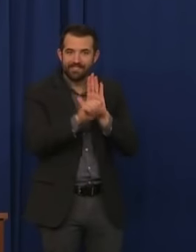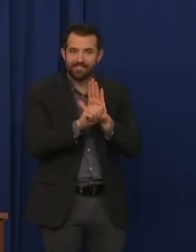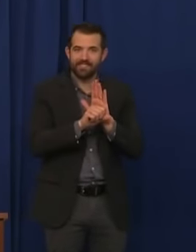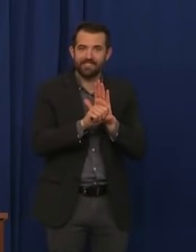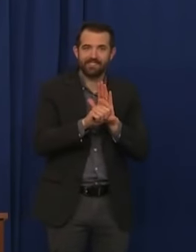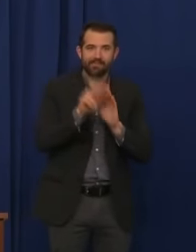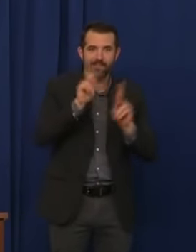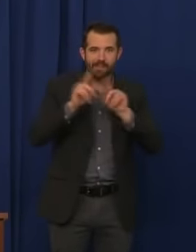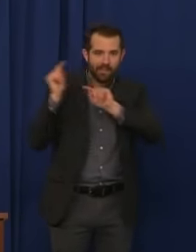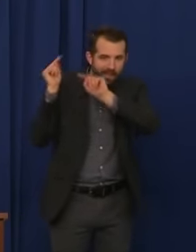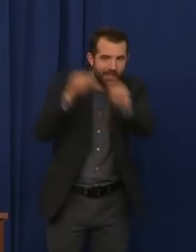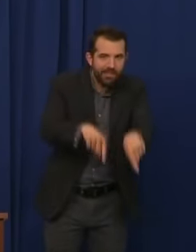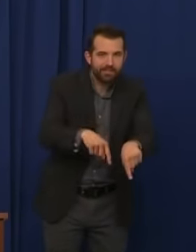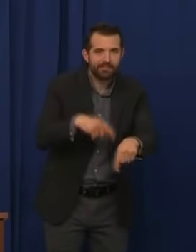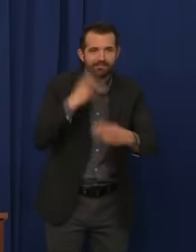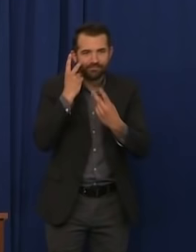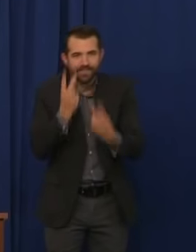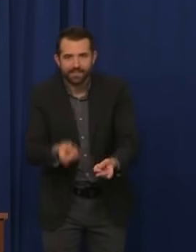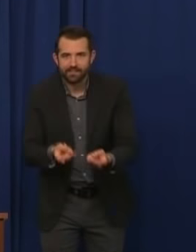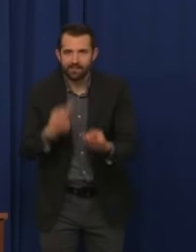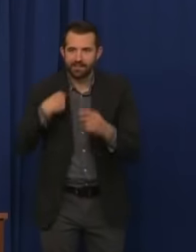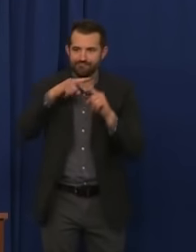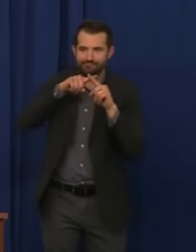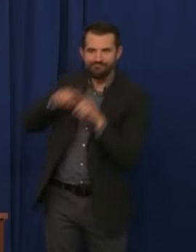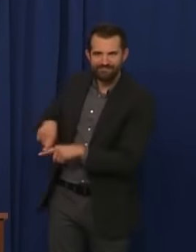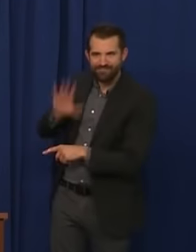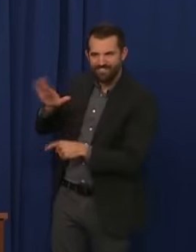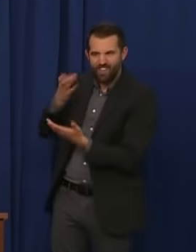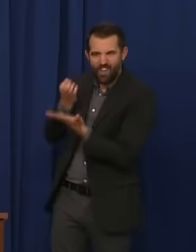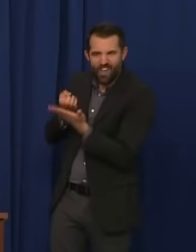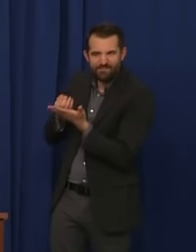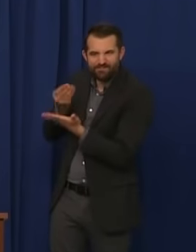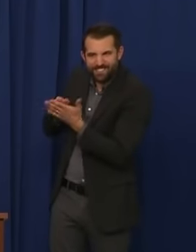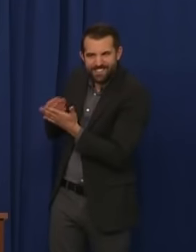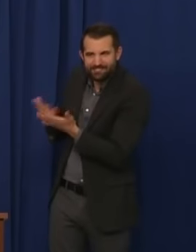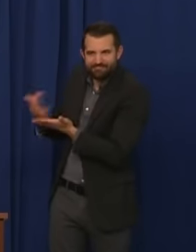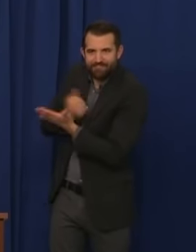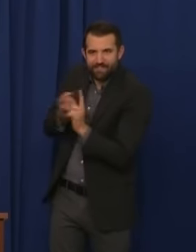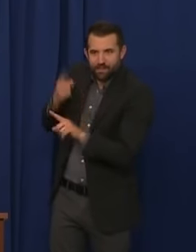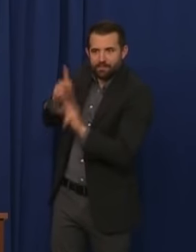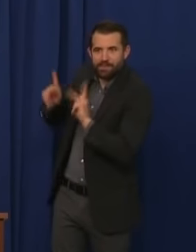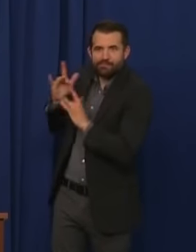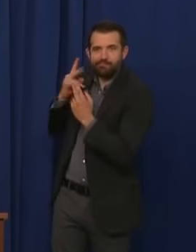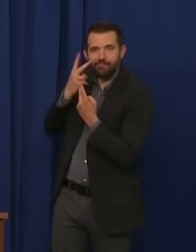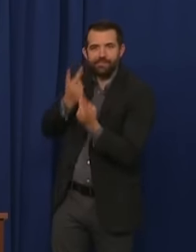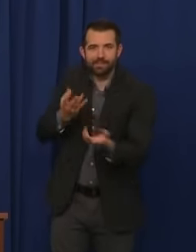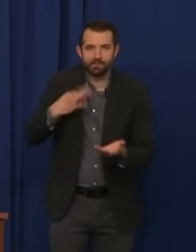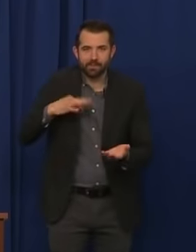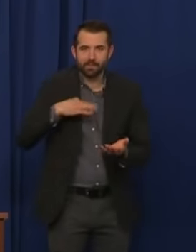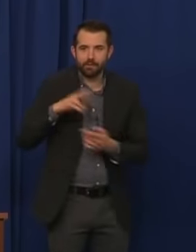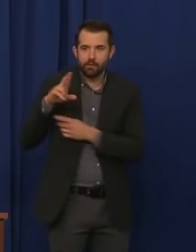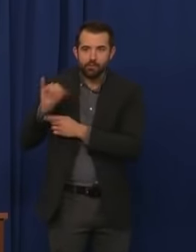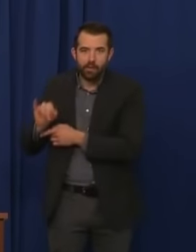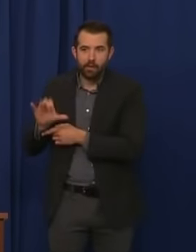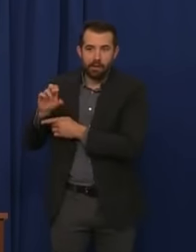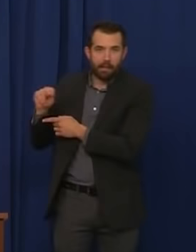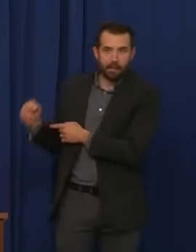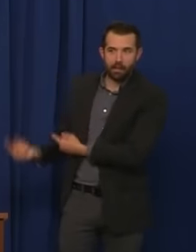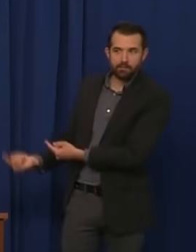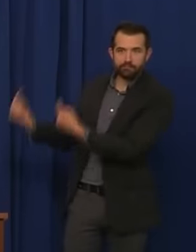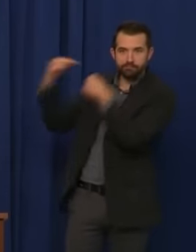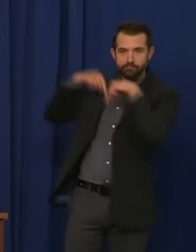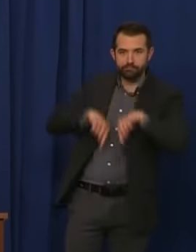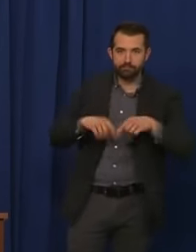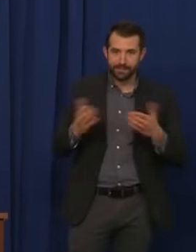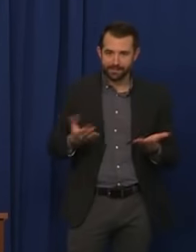Massachusetts, Rhode Island, maybe other states are the last thing you really want to come into Maine. Is there a way to open up Maine